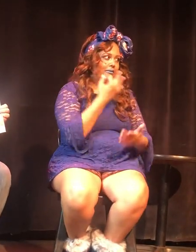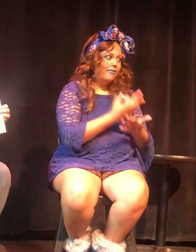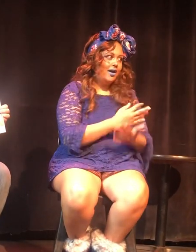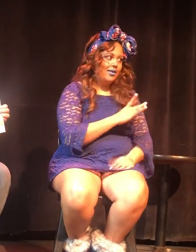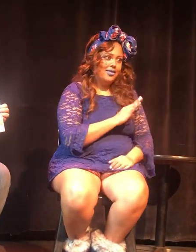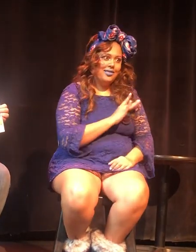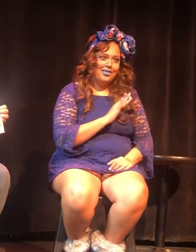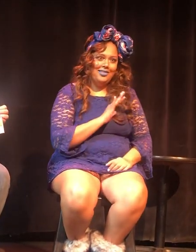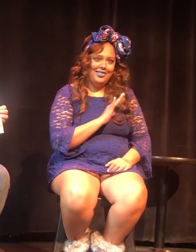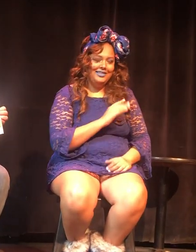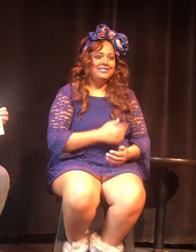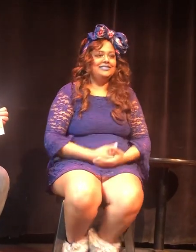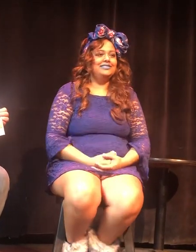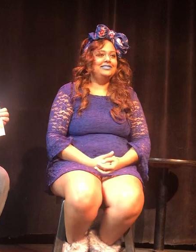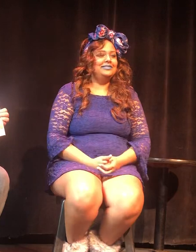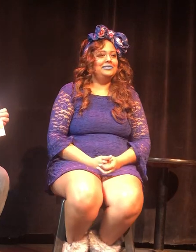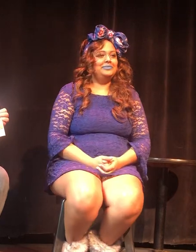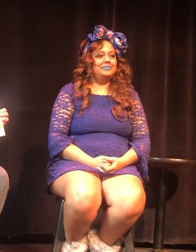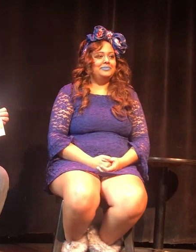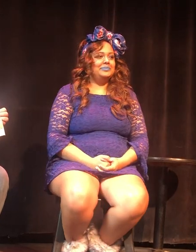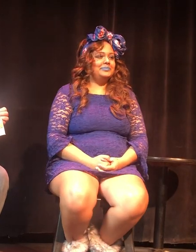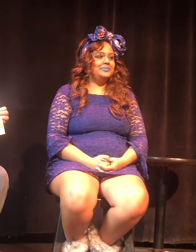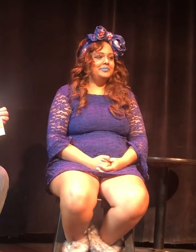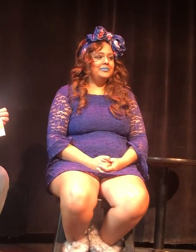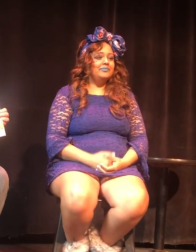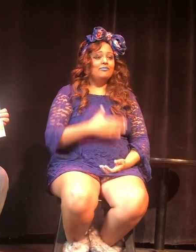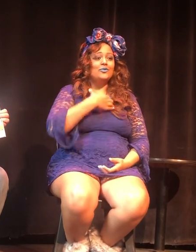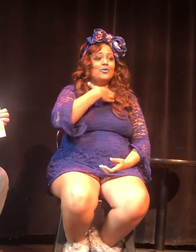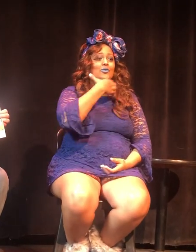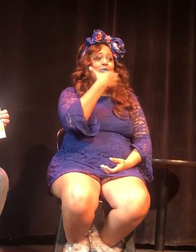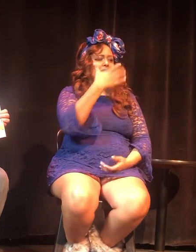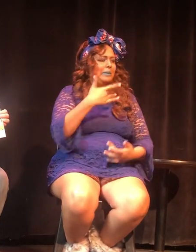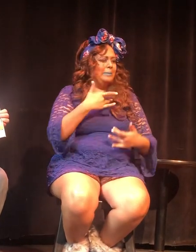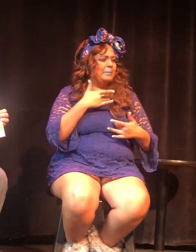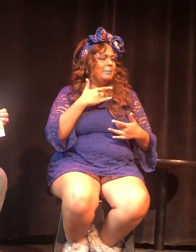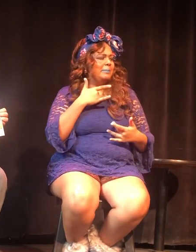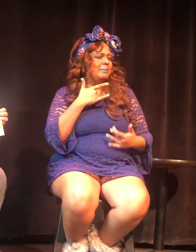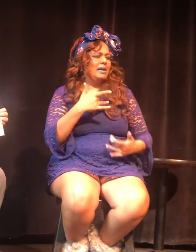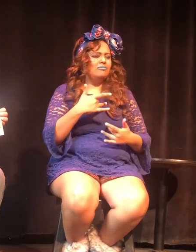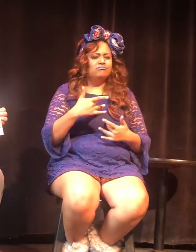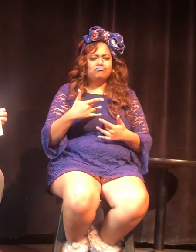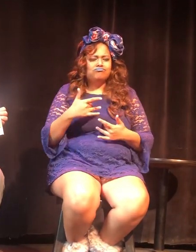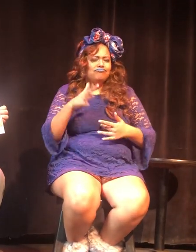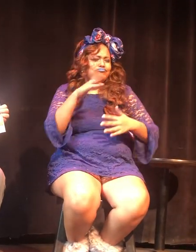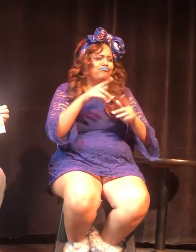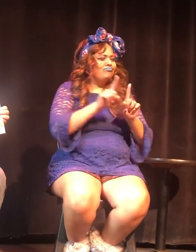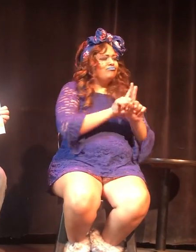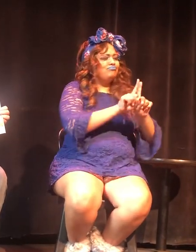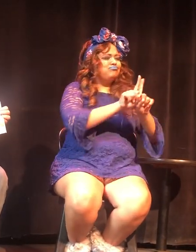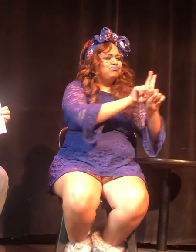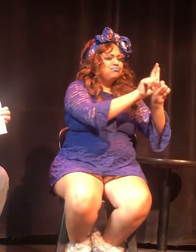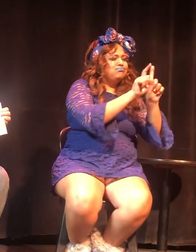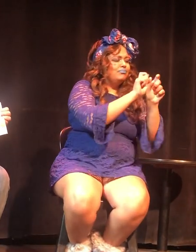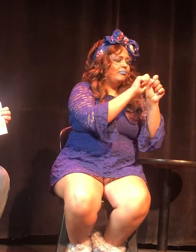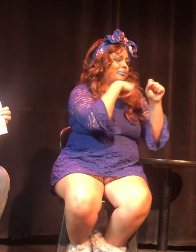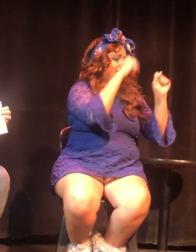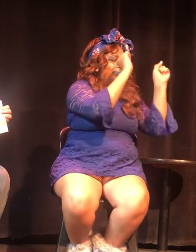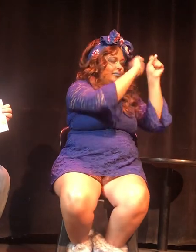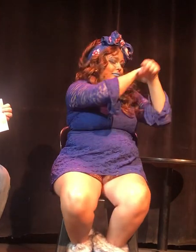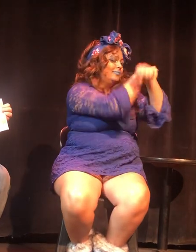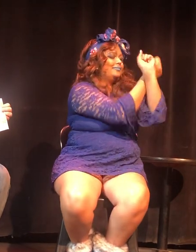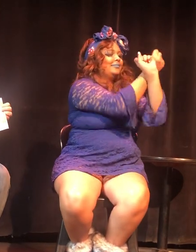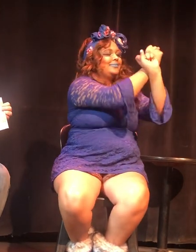Giraffes mostly hang out, cuddle, and do their, hey, I like you thing,